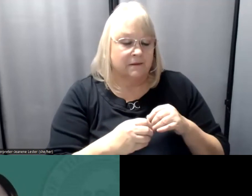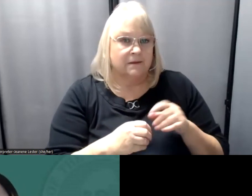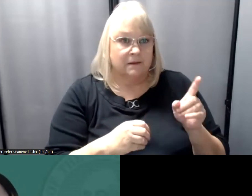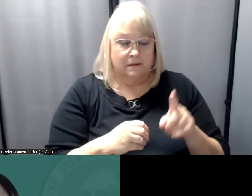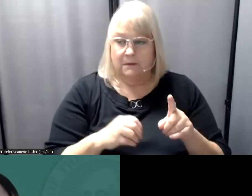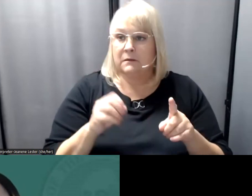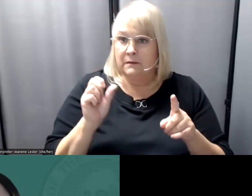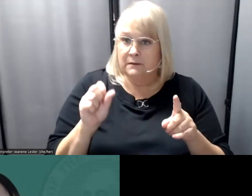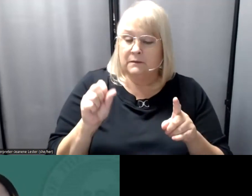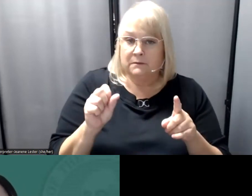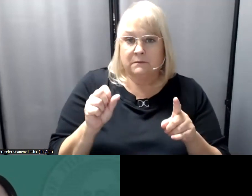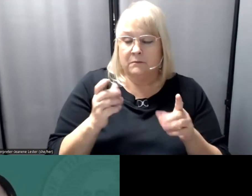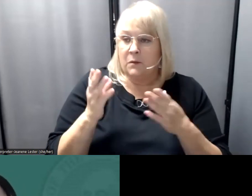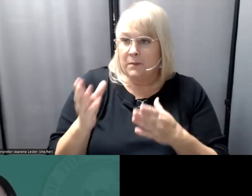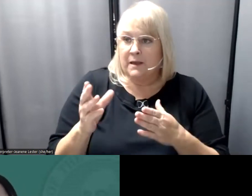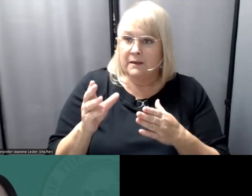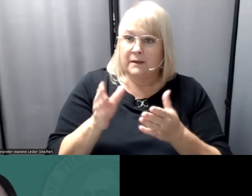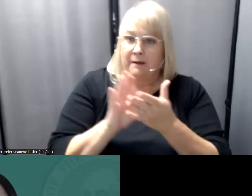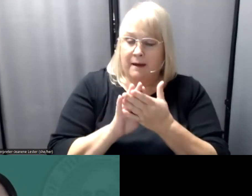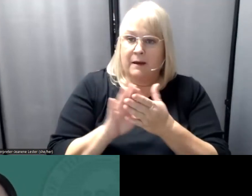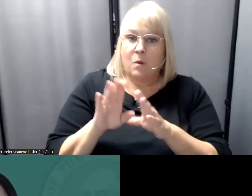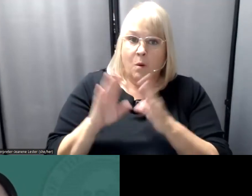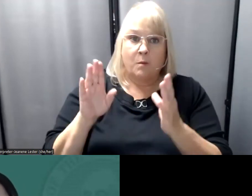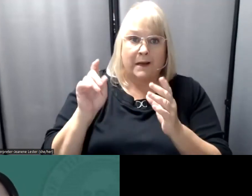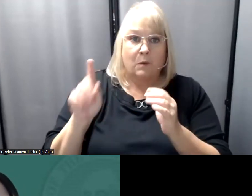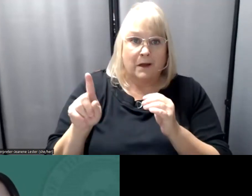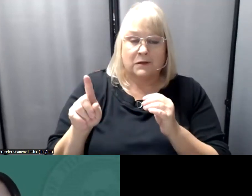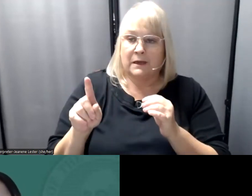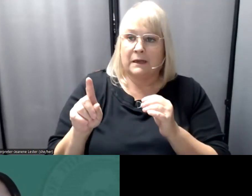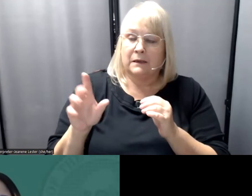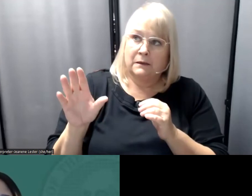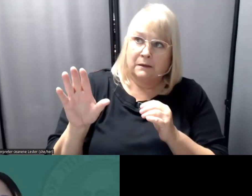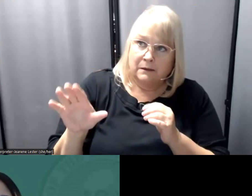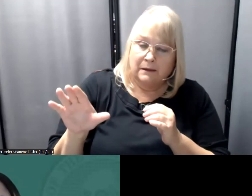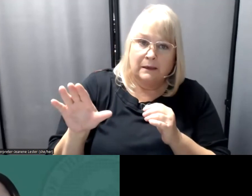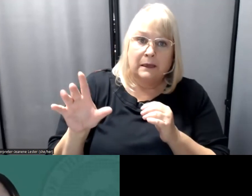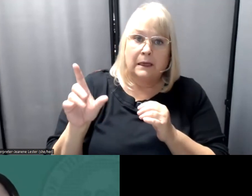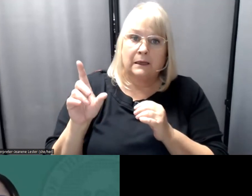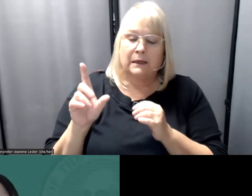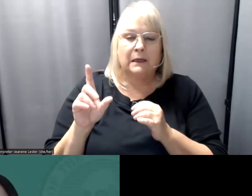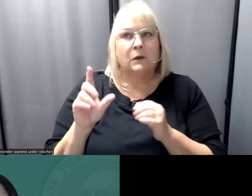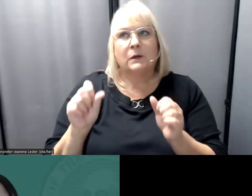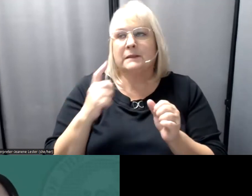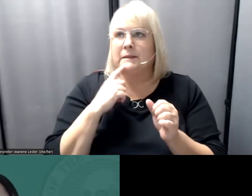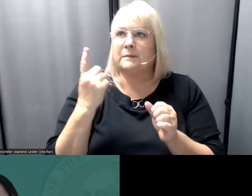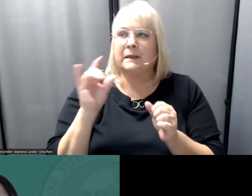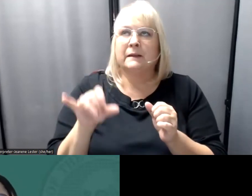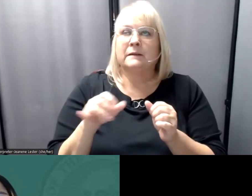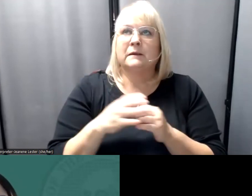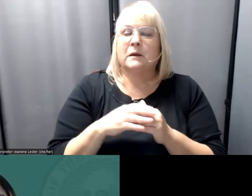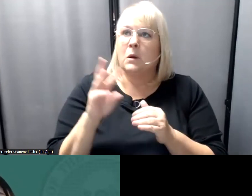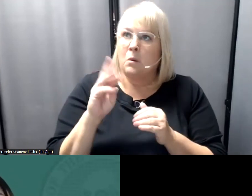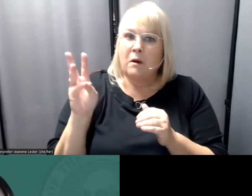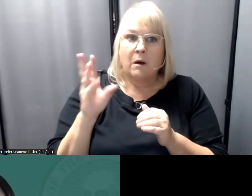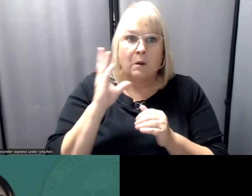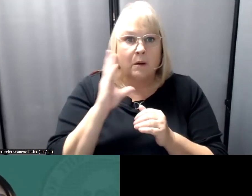Ask the open-ended question. Sounds like, so it's a tee up something to this effect. You know, wow, we've all